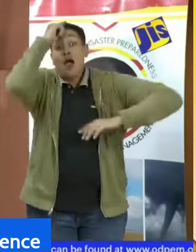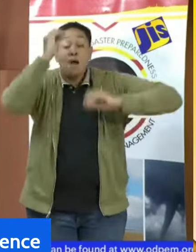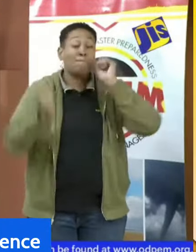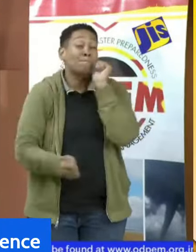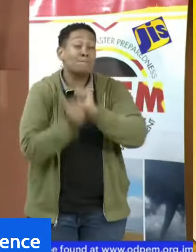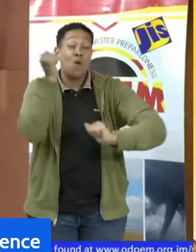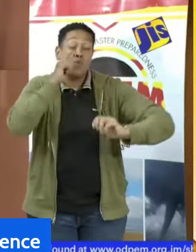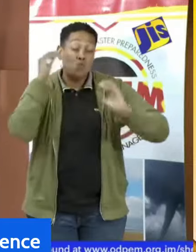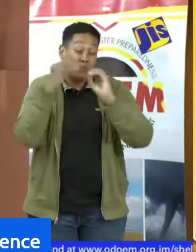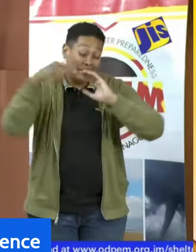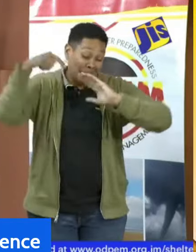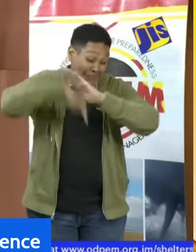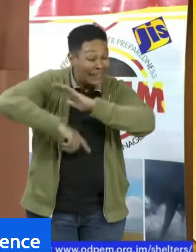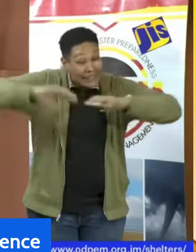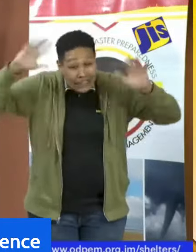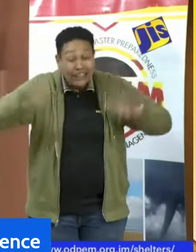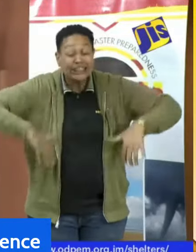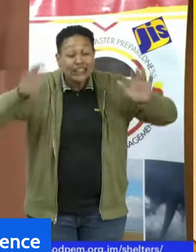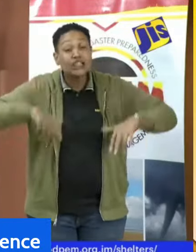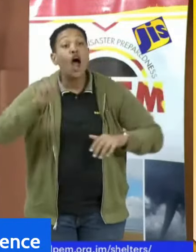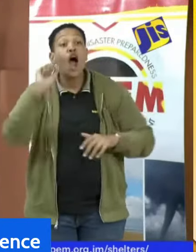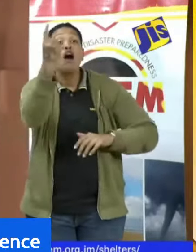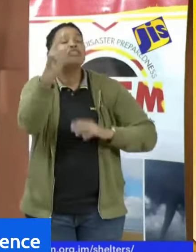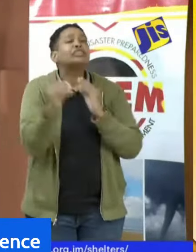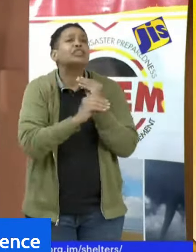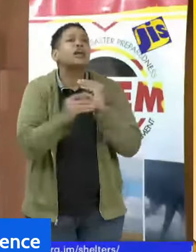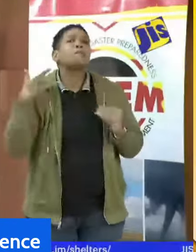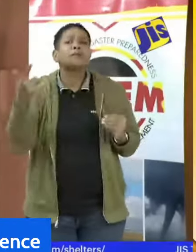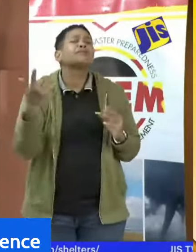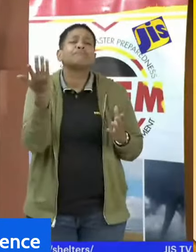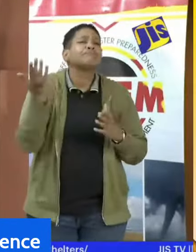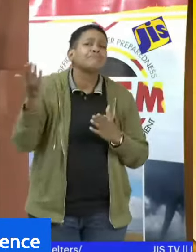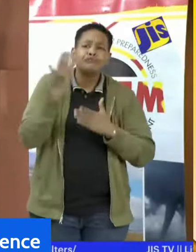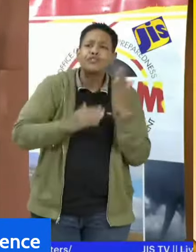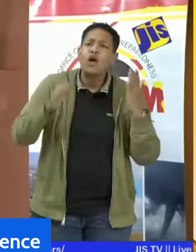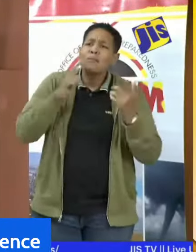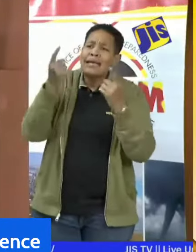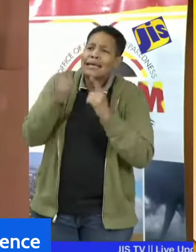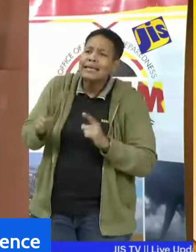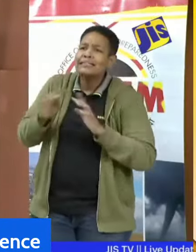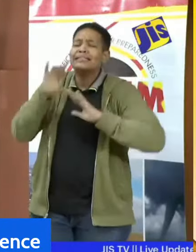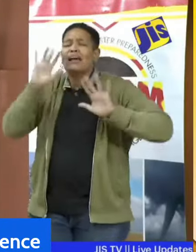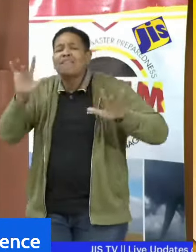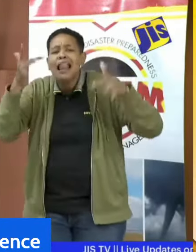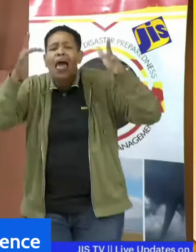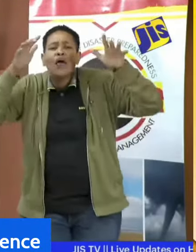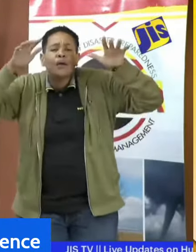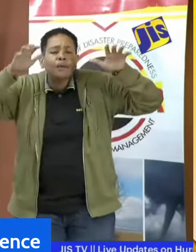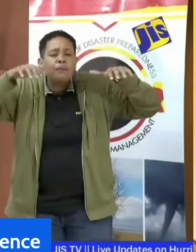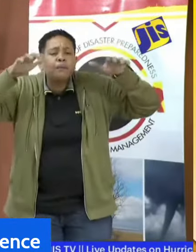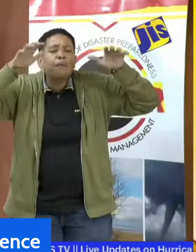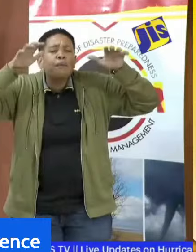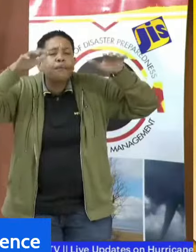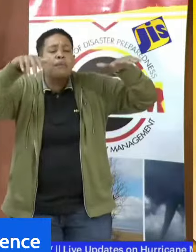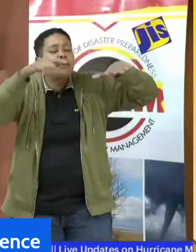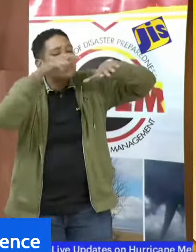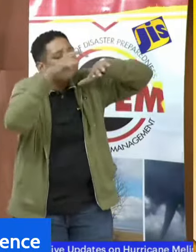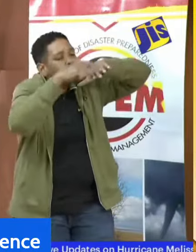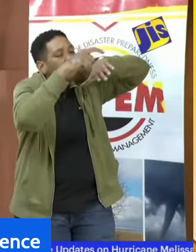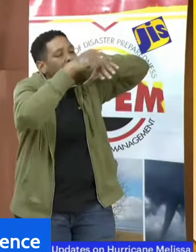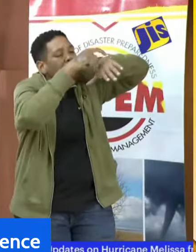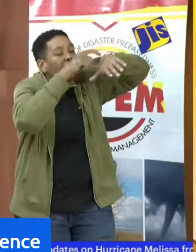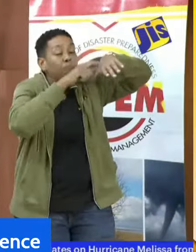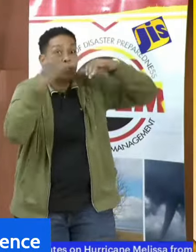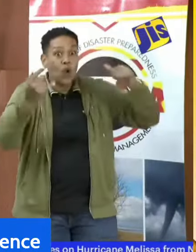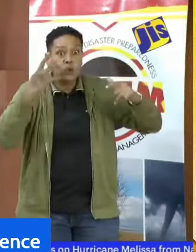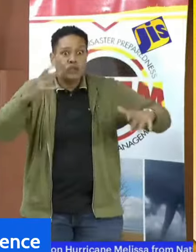intense rainfall taking place. Originally, it would just be some incidents of light rainfall that occur over sections of the country. Now we're